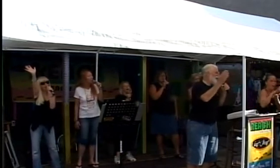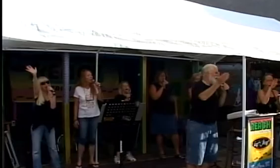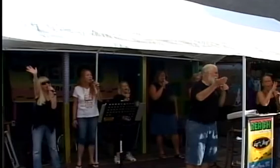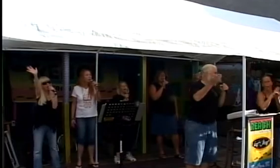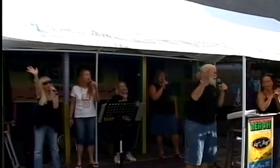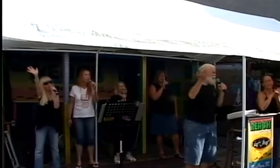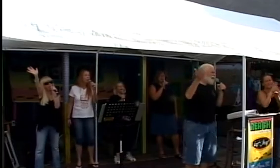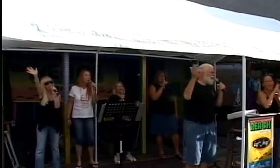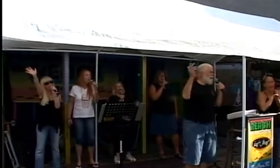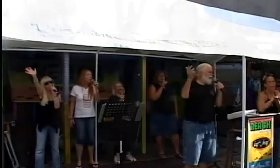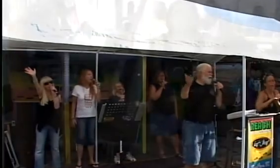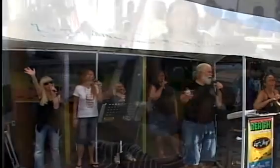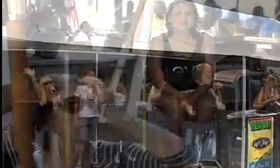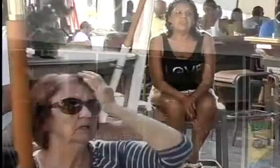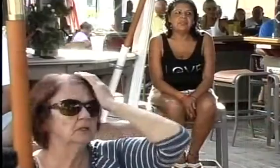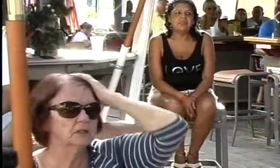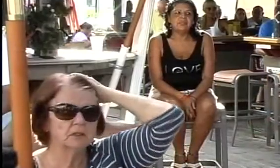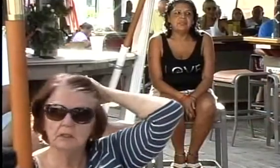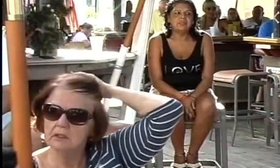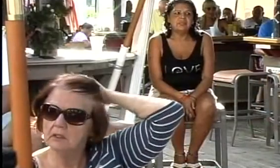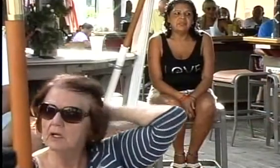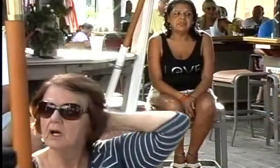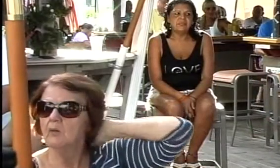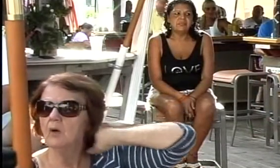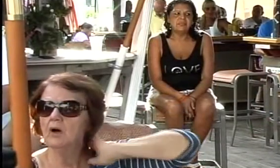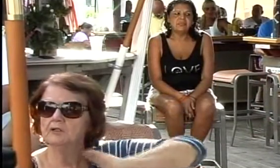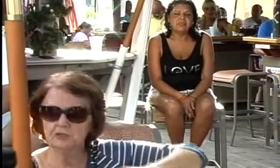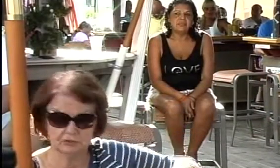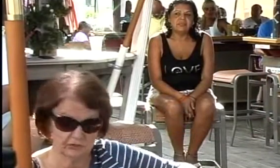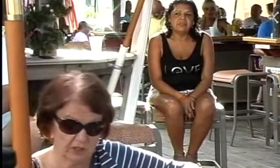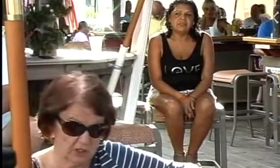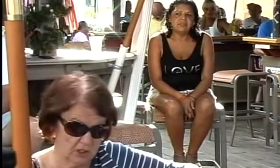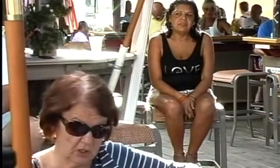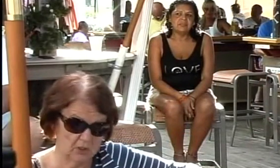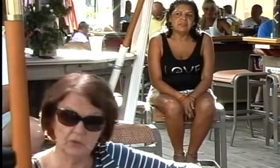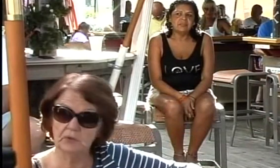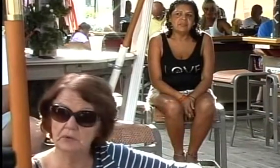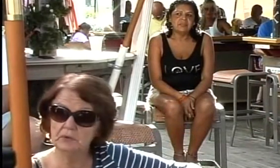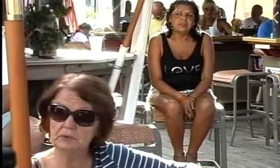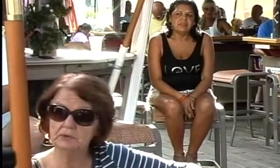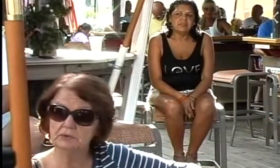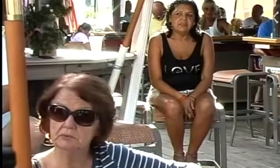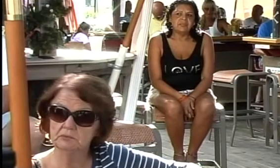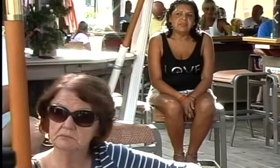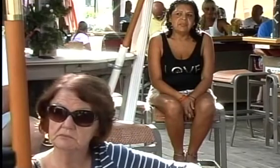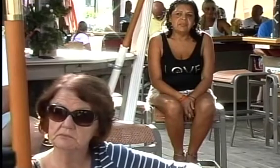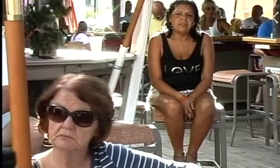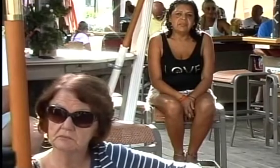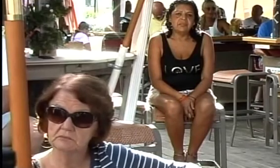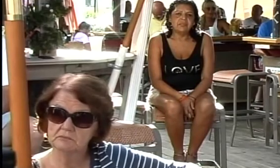Holy, holy, holy. I want to see you.